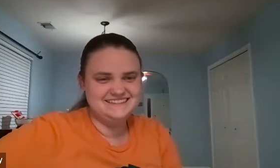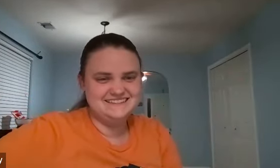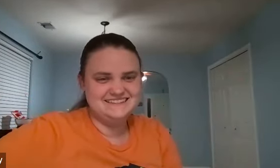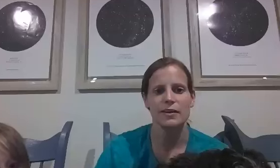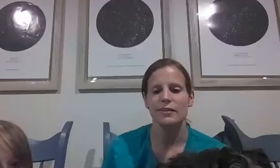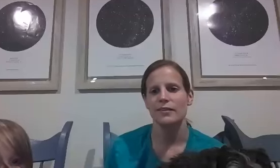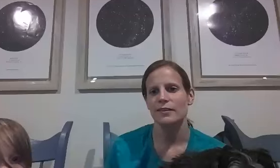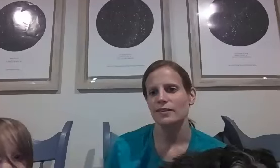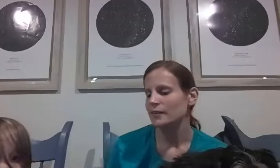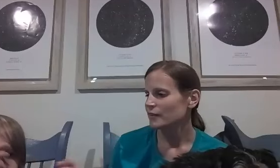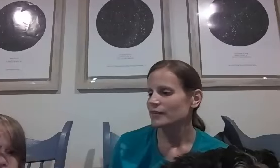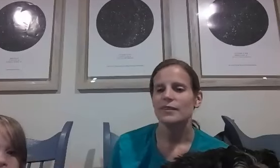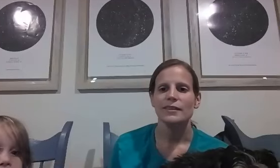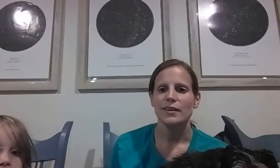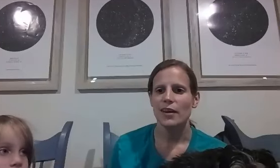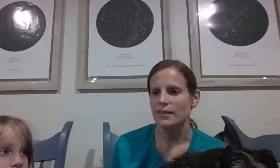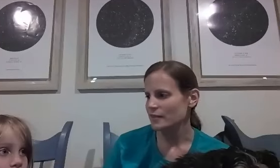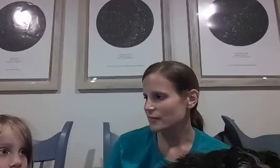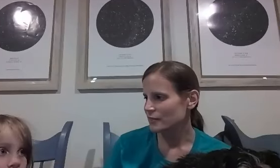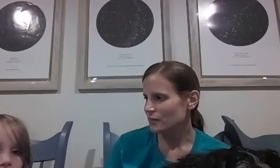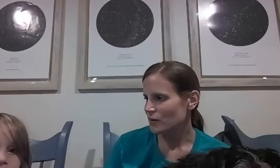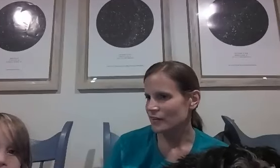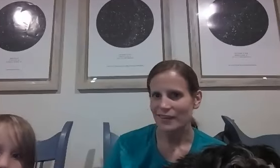Or then No, this one is cornered go to ask top. her. You're on.